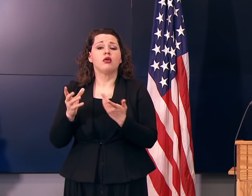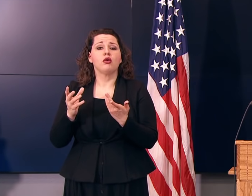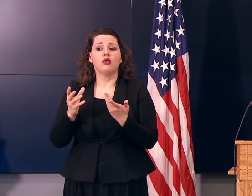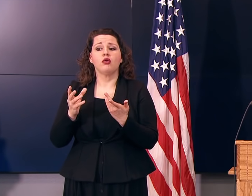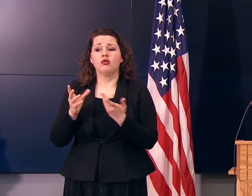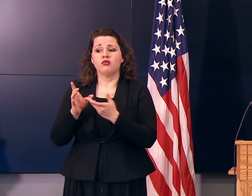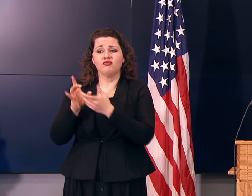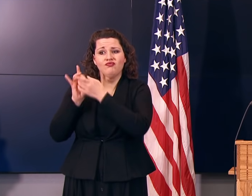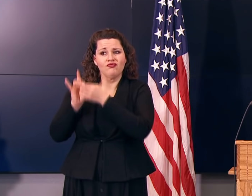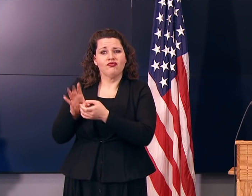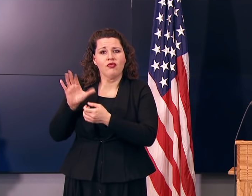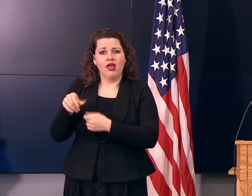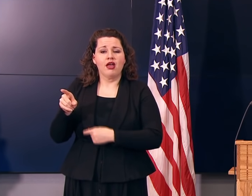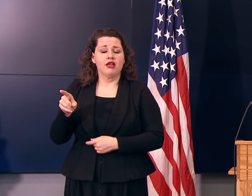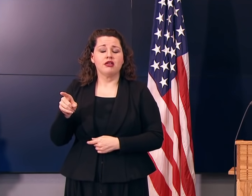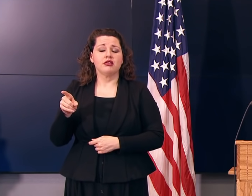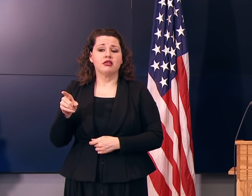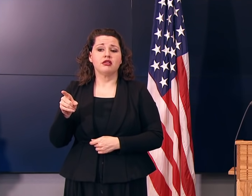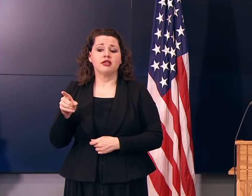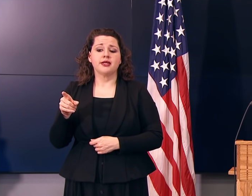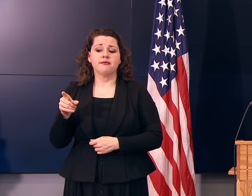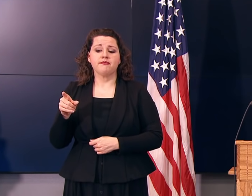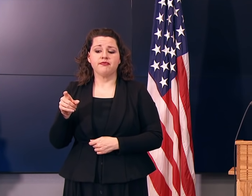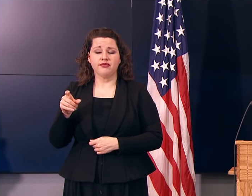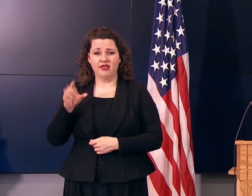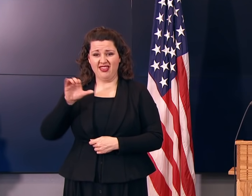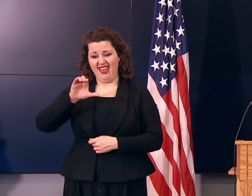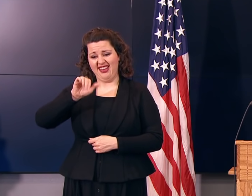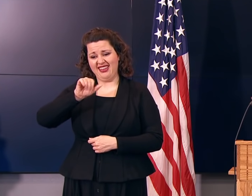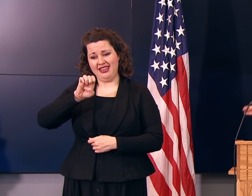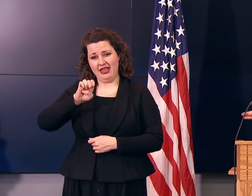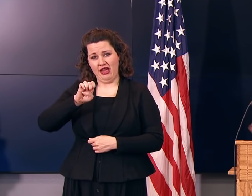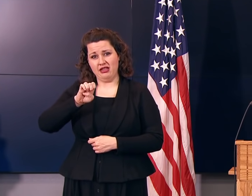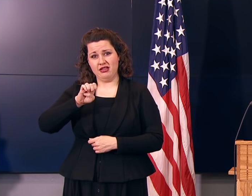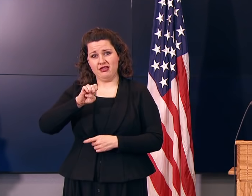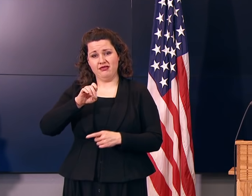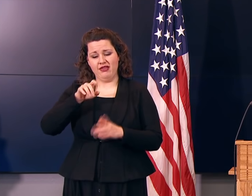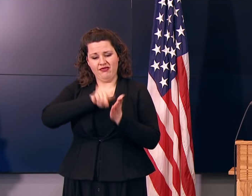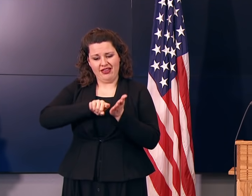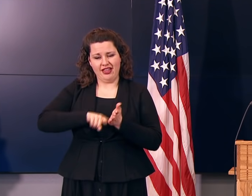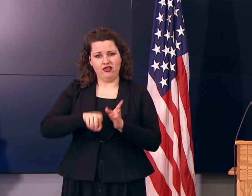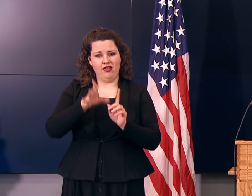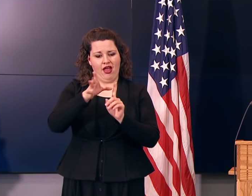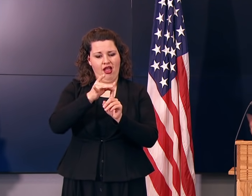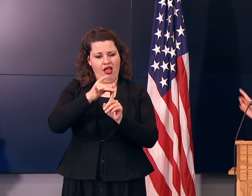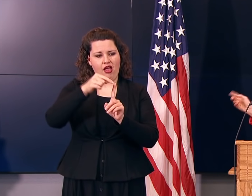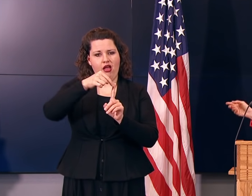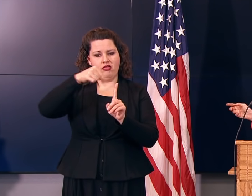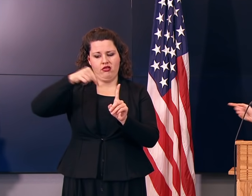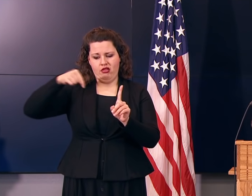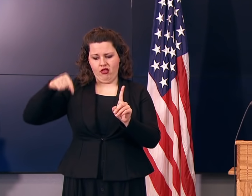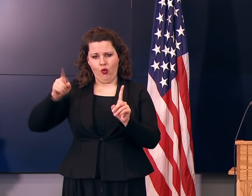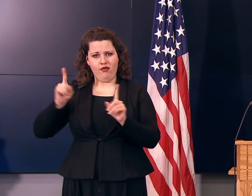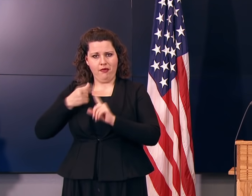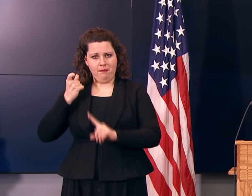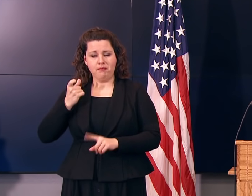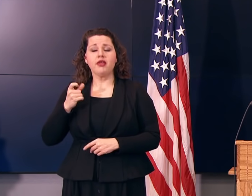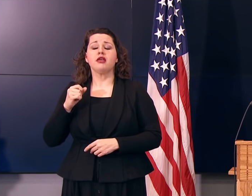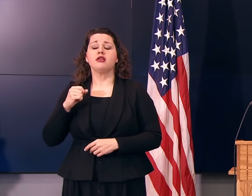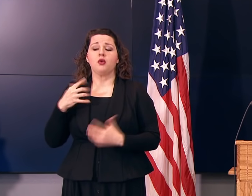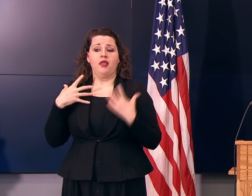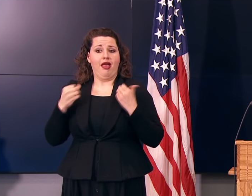as I've said, is the case investigation and tracing. And so the Department of Public